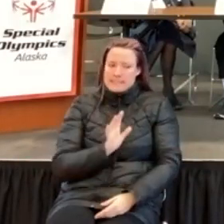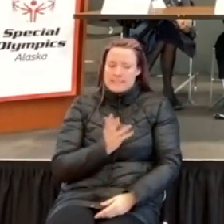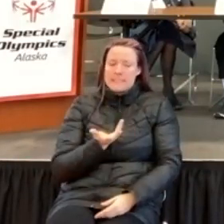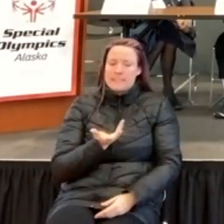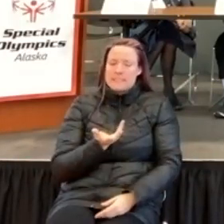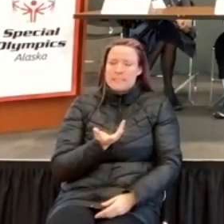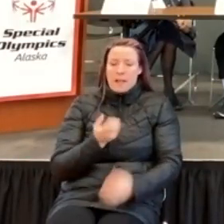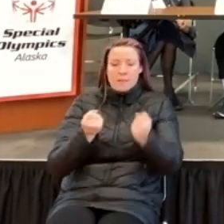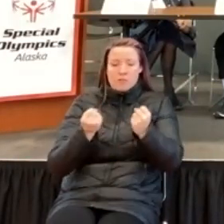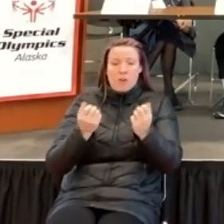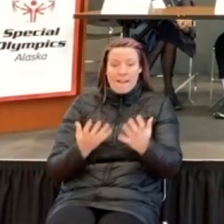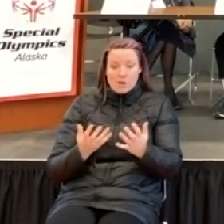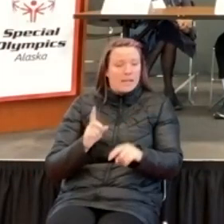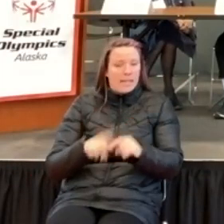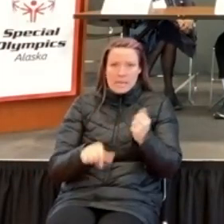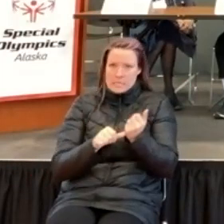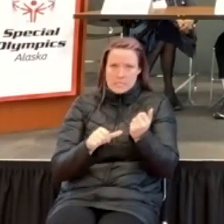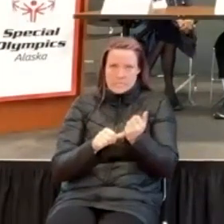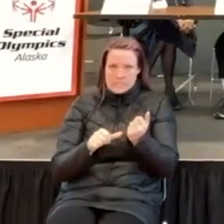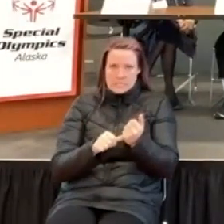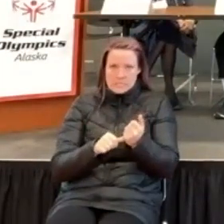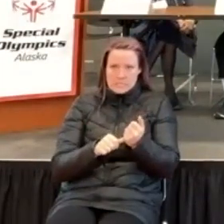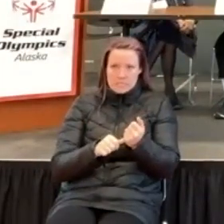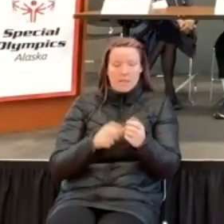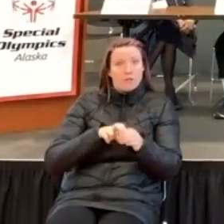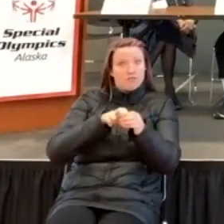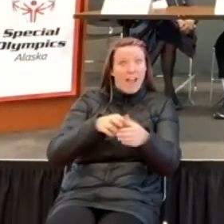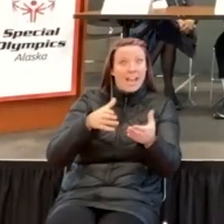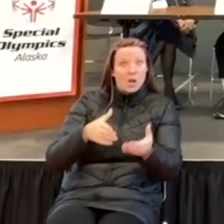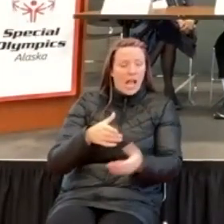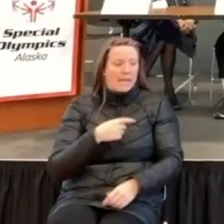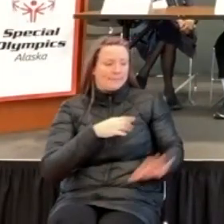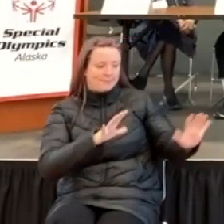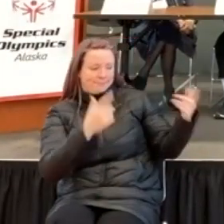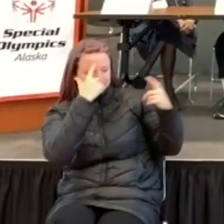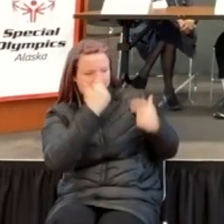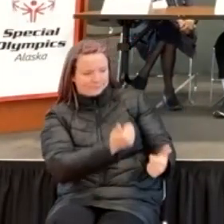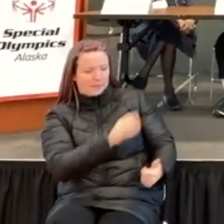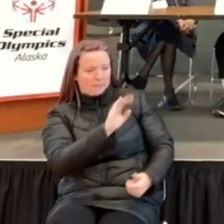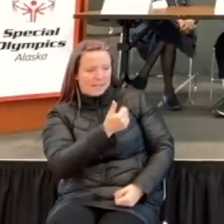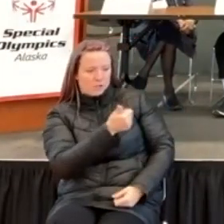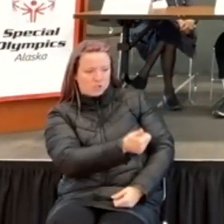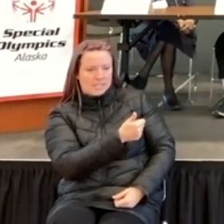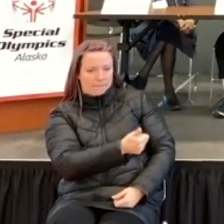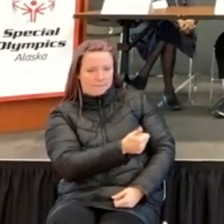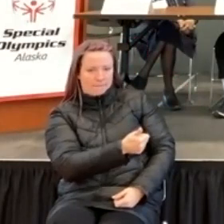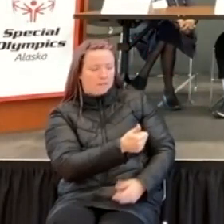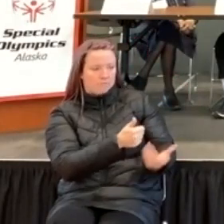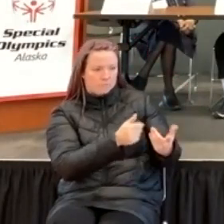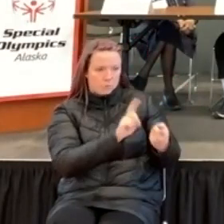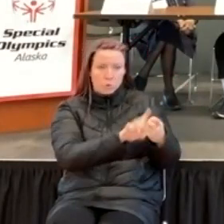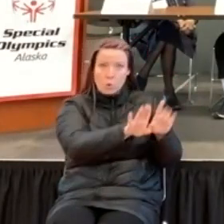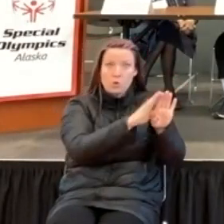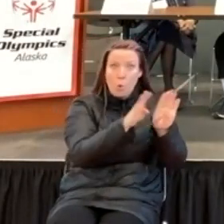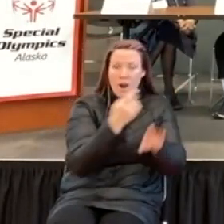course, the driver cannot assist the rider in carrying those those bags to their door. And I'd like